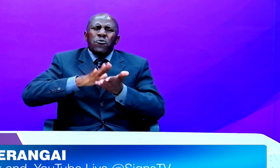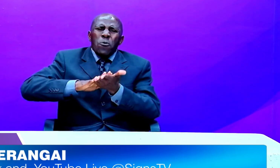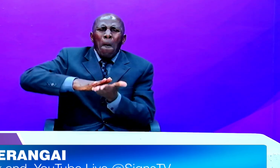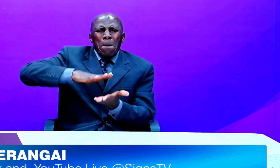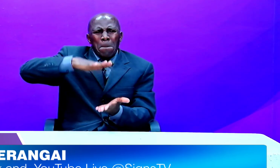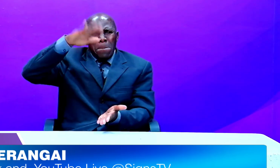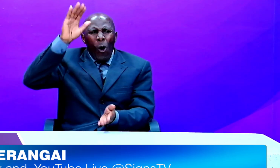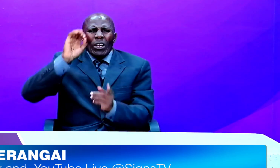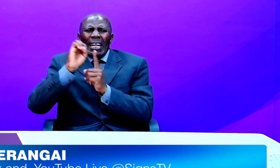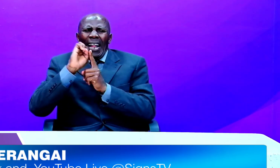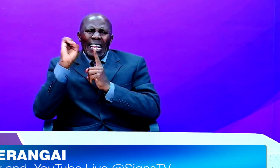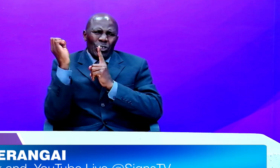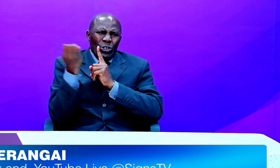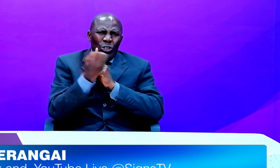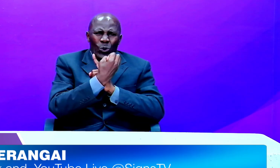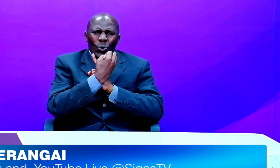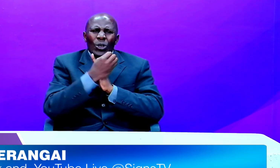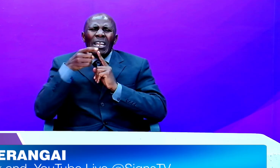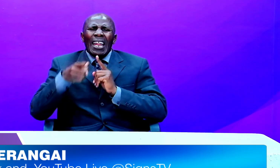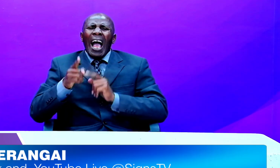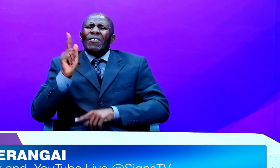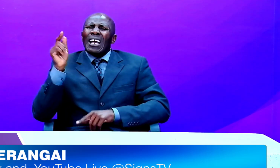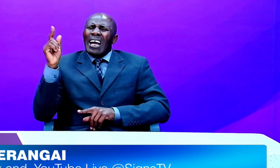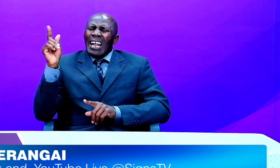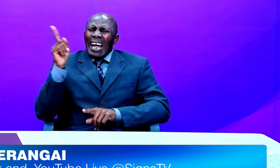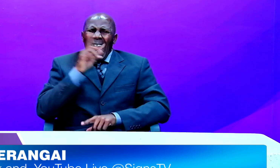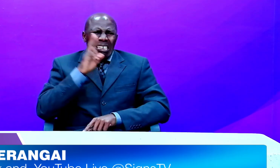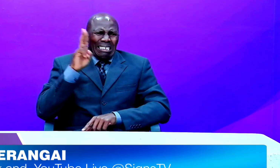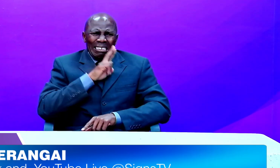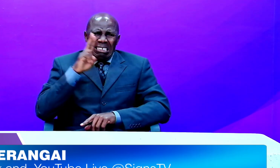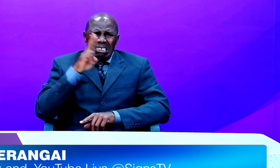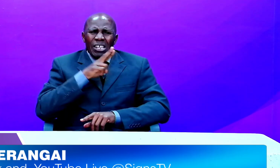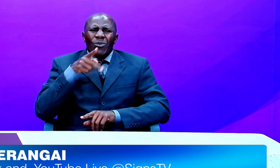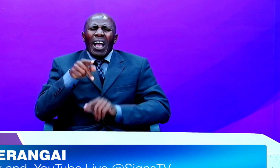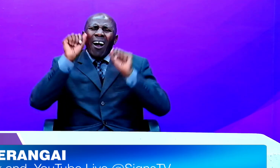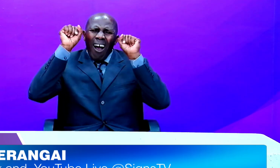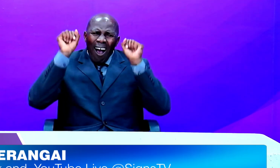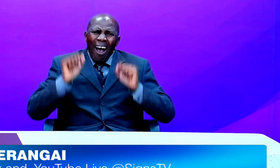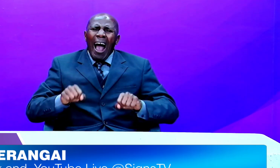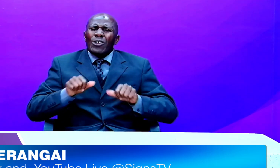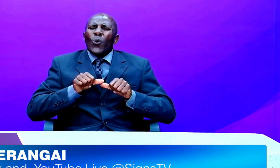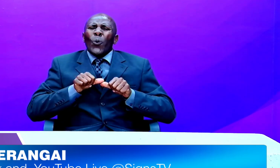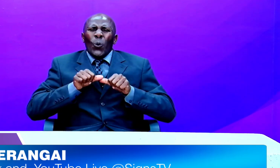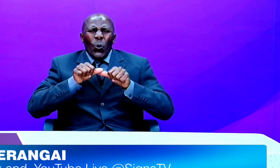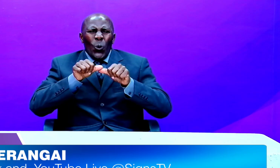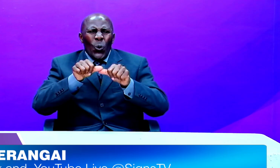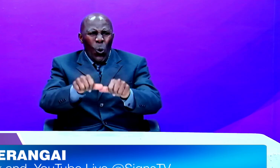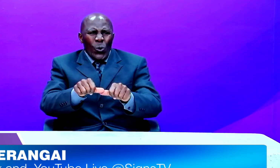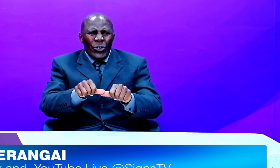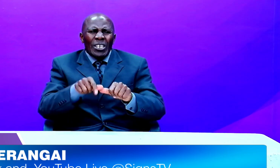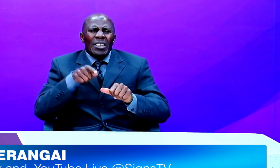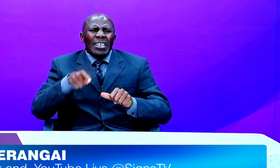thereby fostering an environment where such violations are allowed to continue.